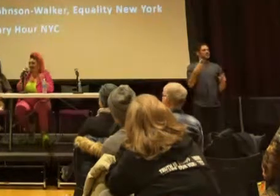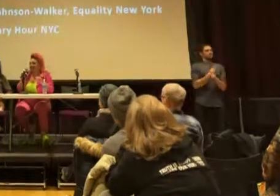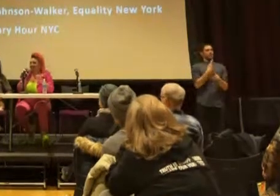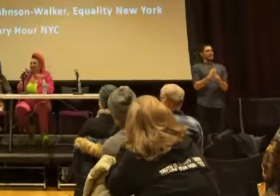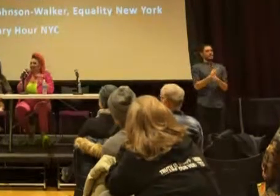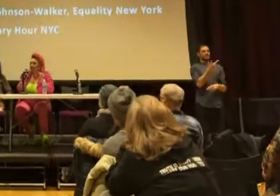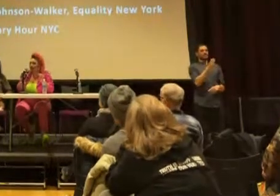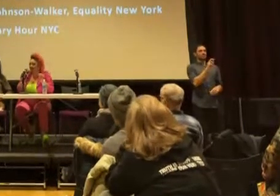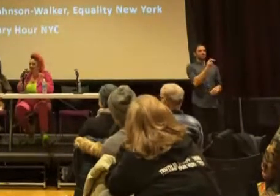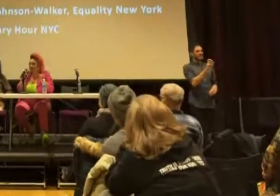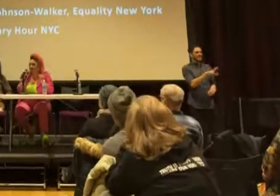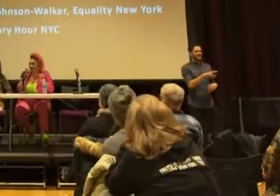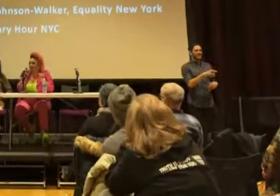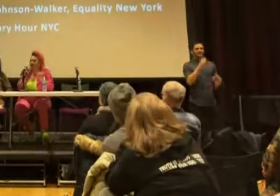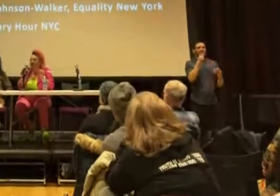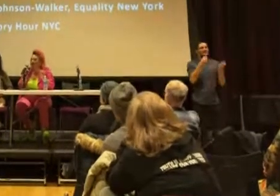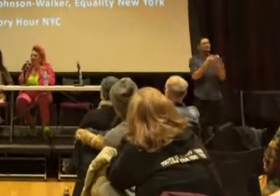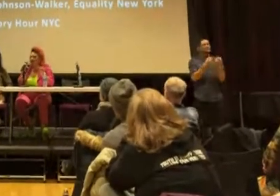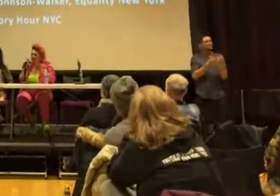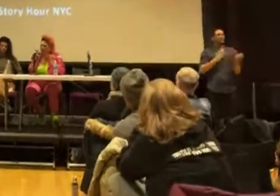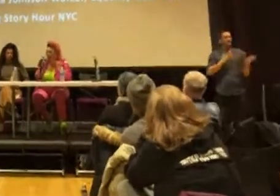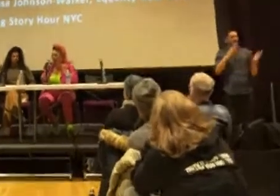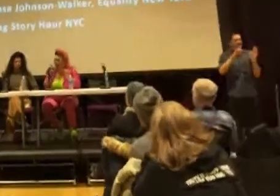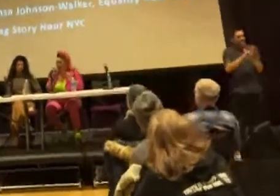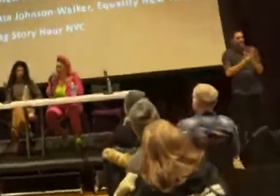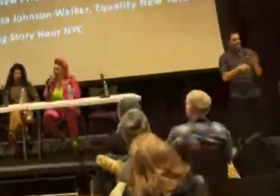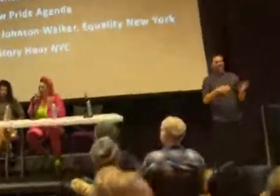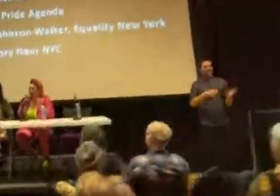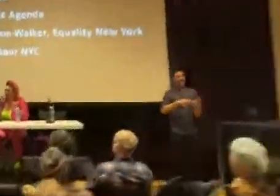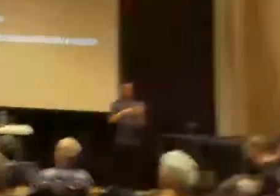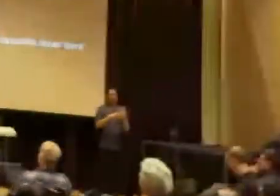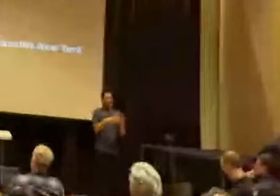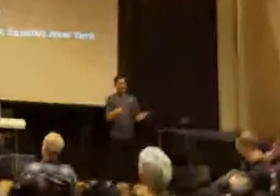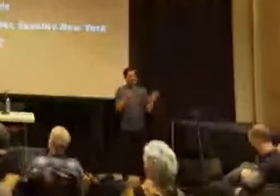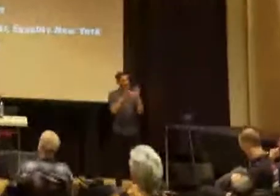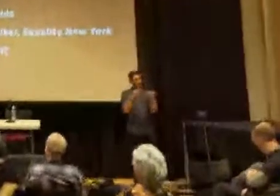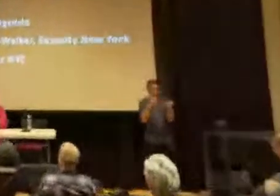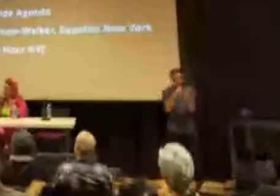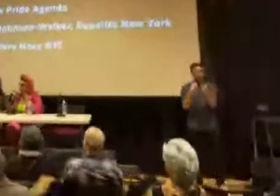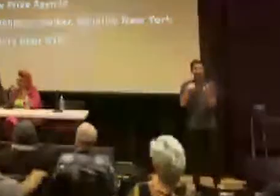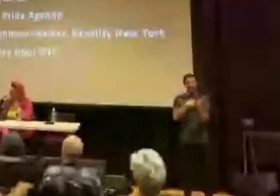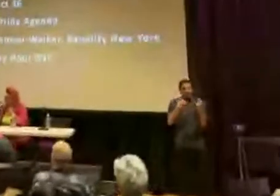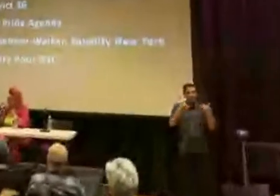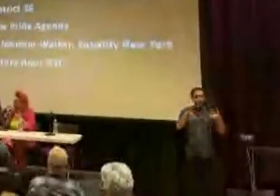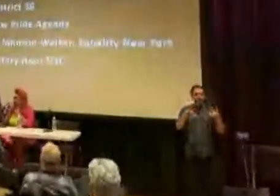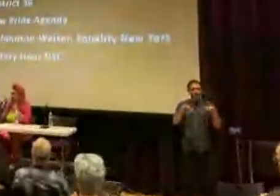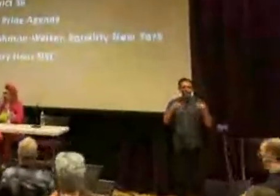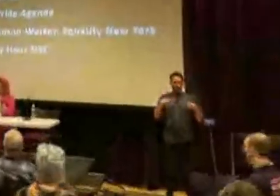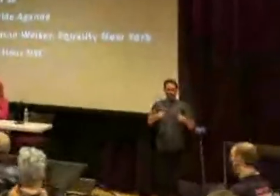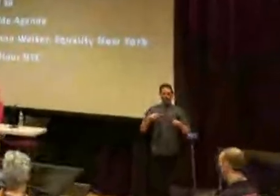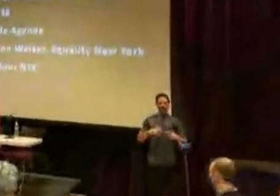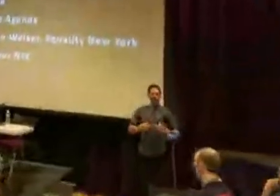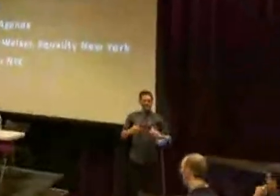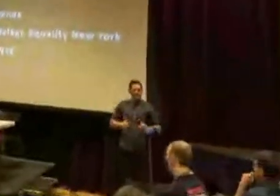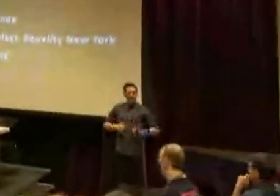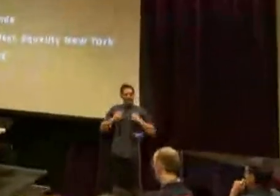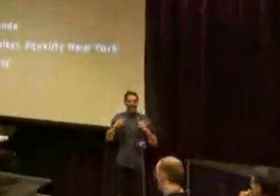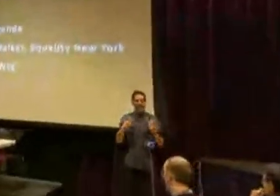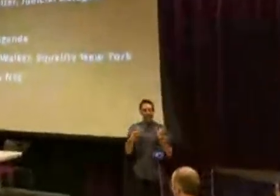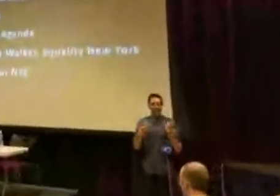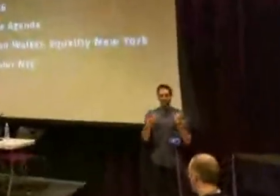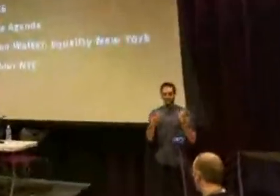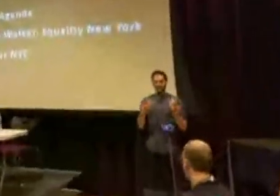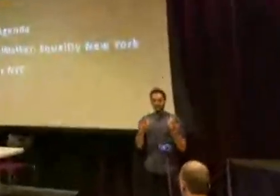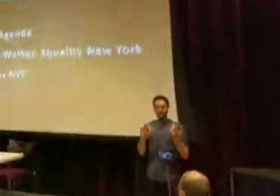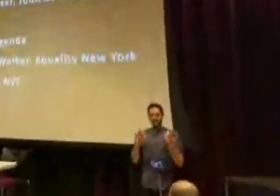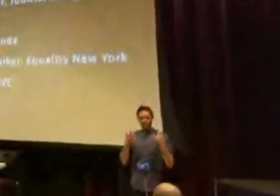ahead of this and supporting trans people while we're alive, while we can smell our flowers, is so